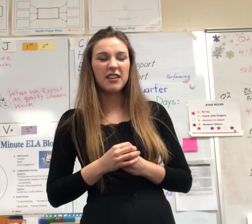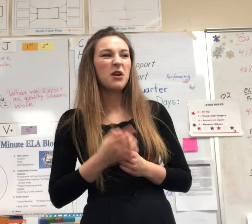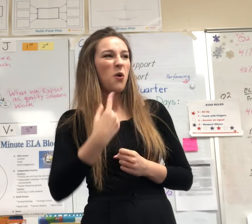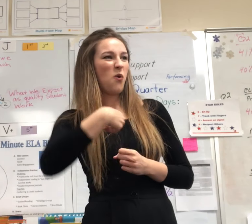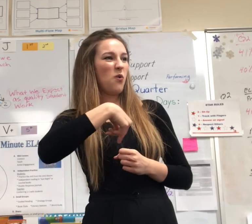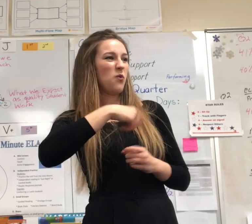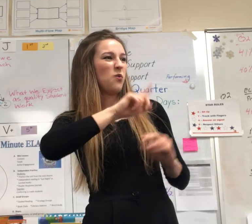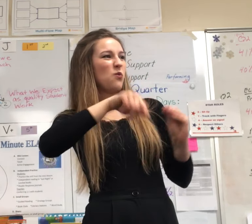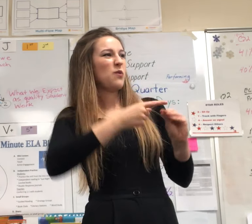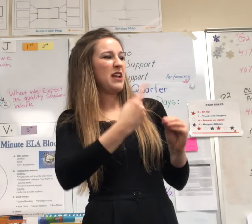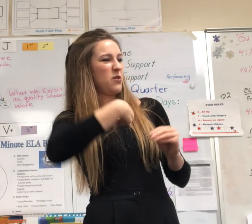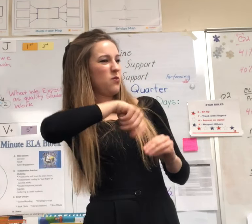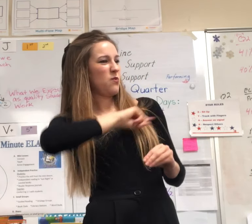rankings,